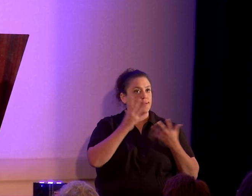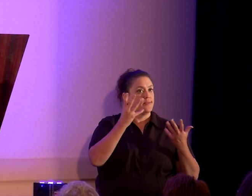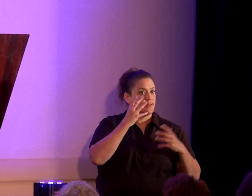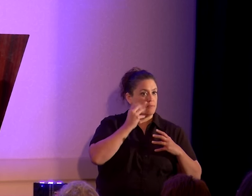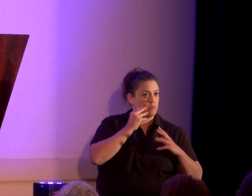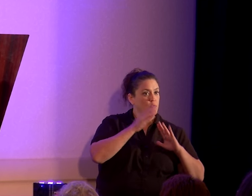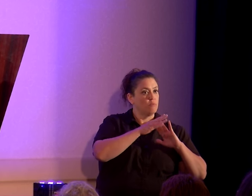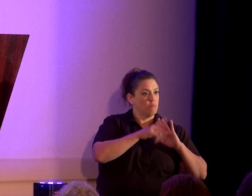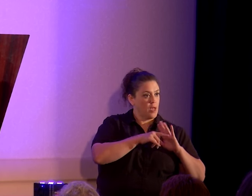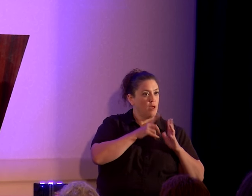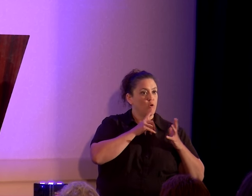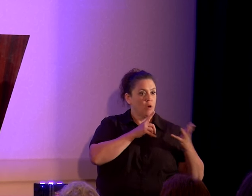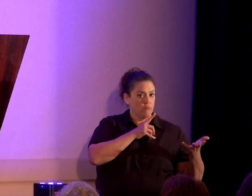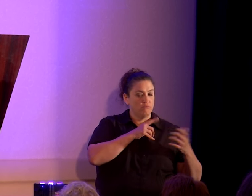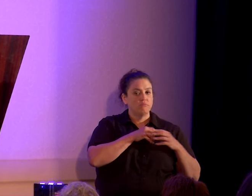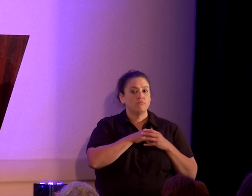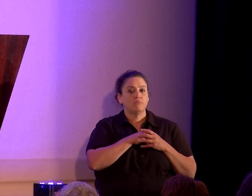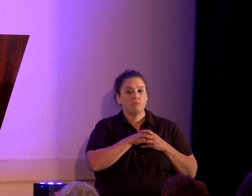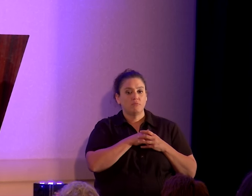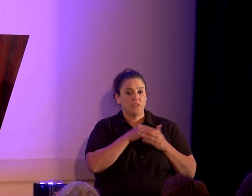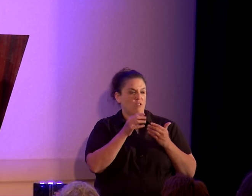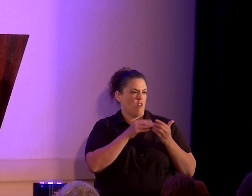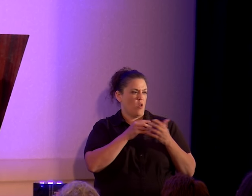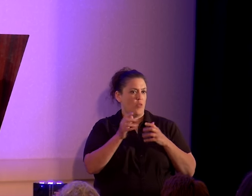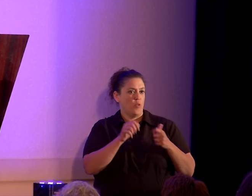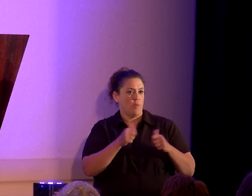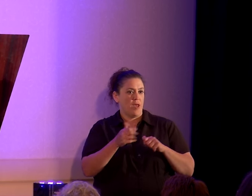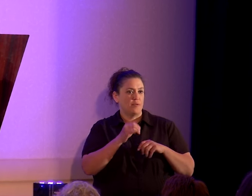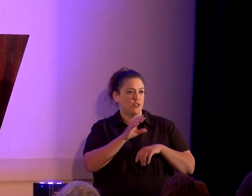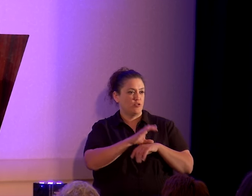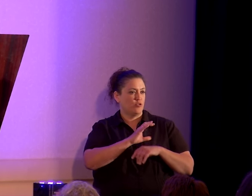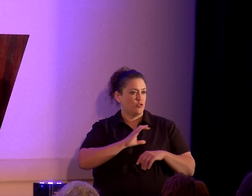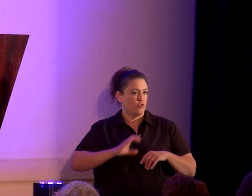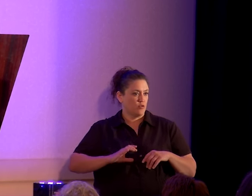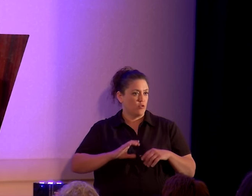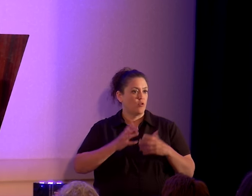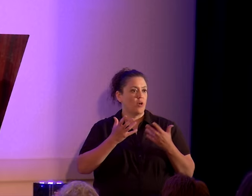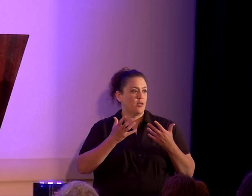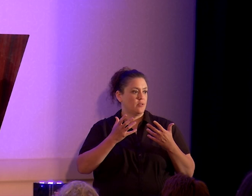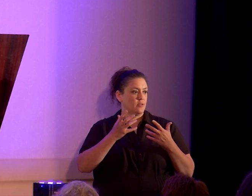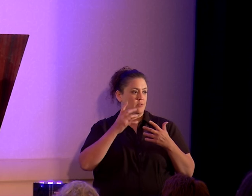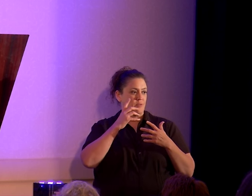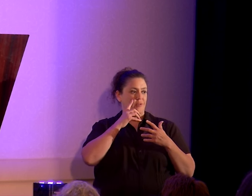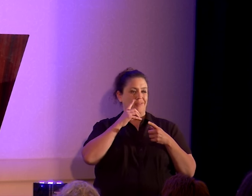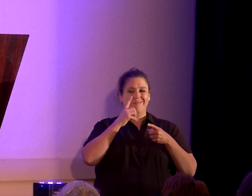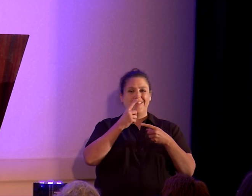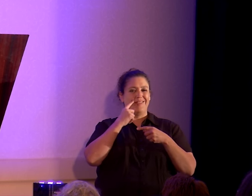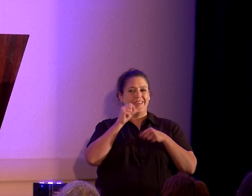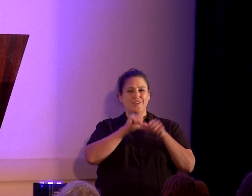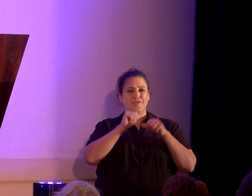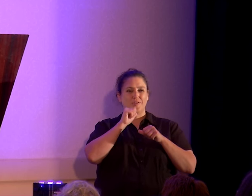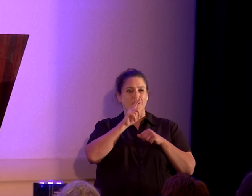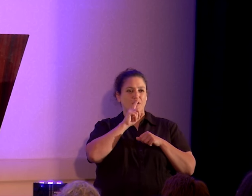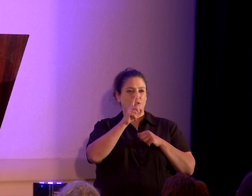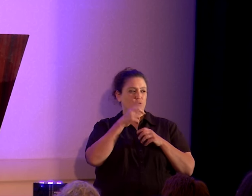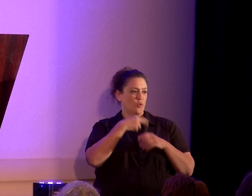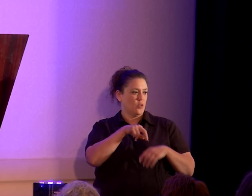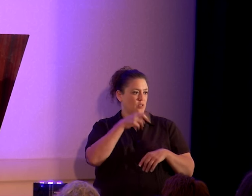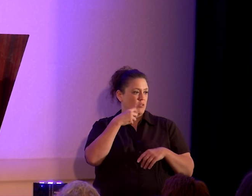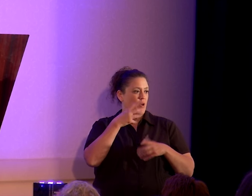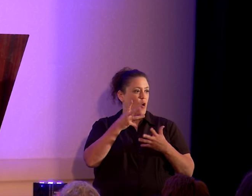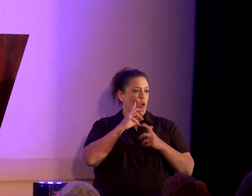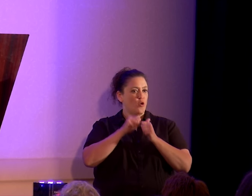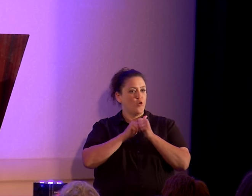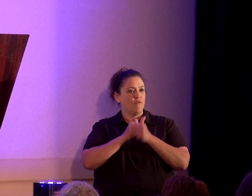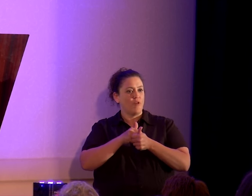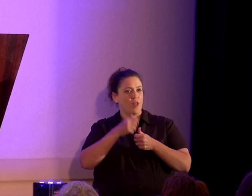had been there to some extent. Although the Baptists think the Church of Christ is the cult. The Church of Christ thinks that the Baptists aren't a true religion. So they just wrote me off as, well, you follow the